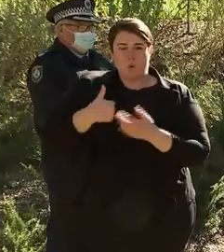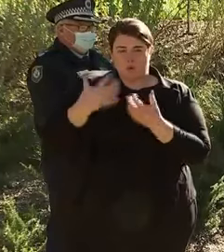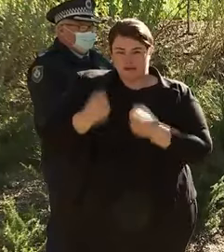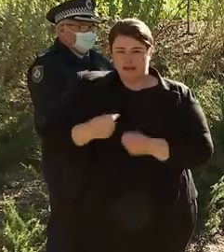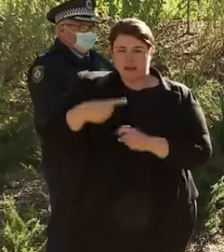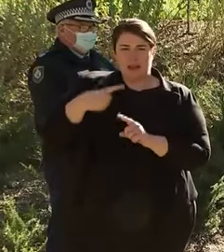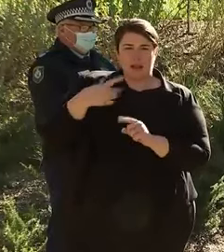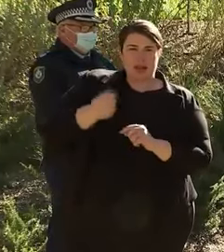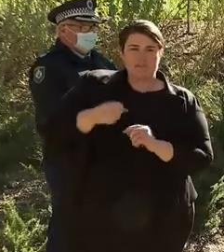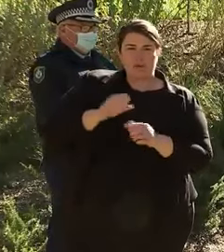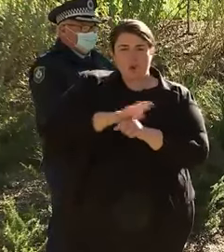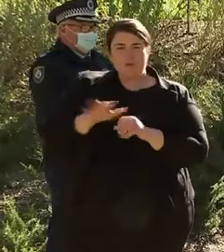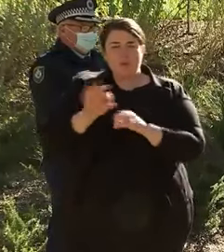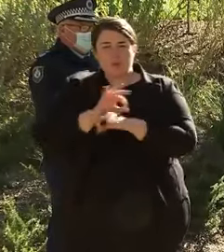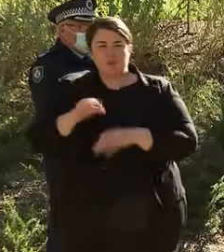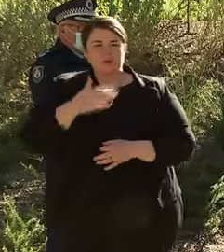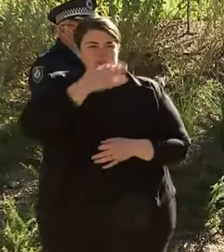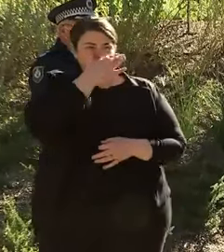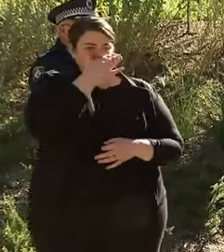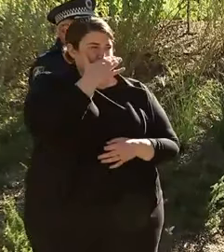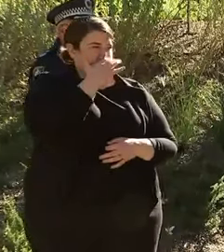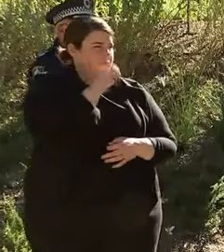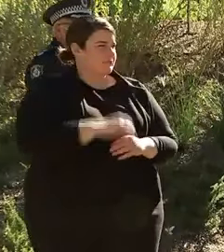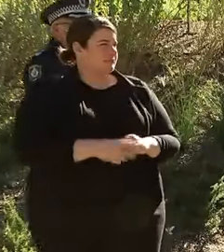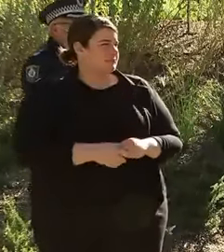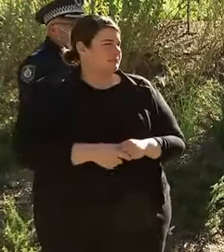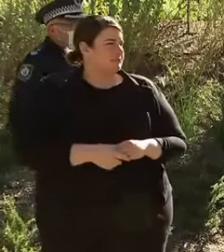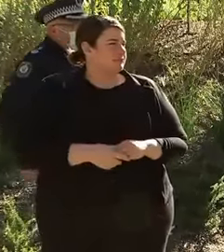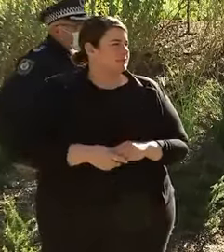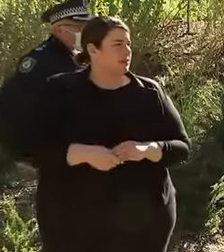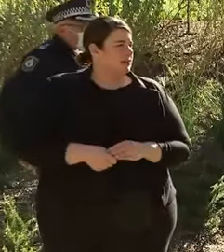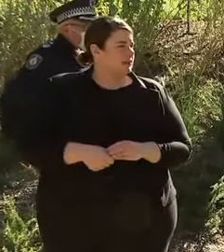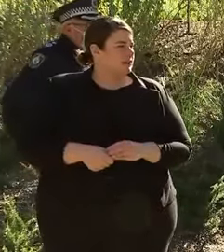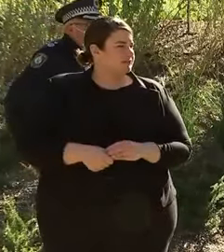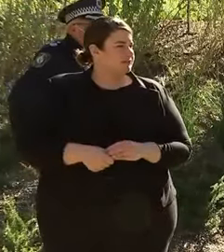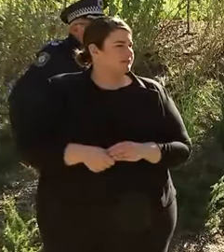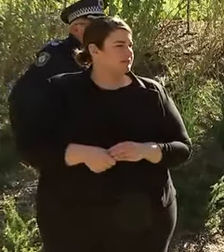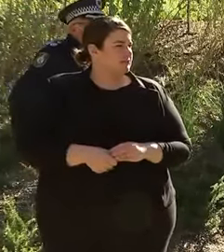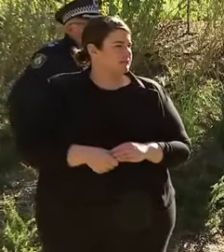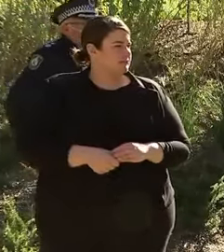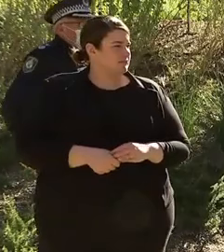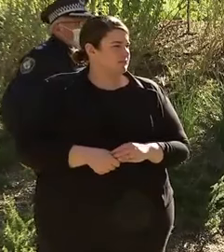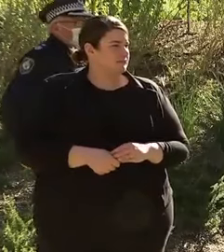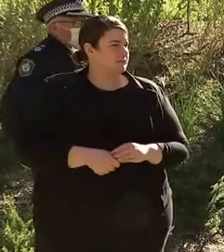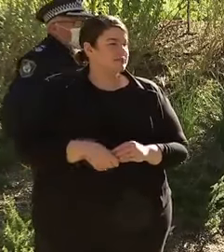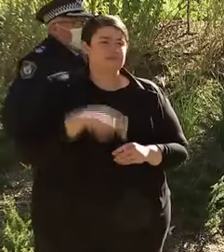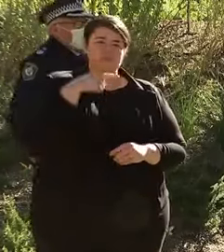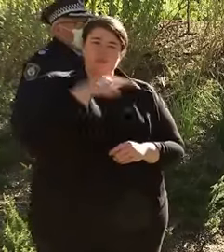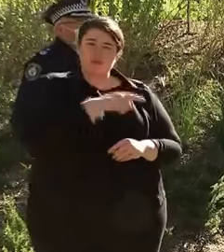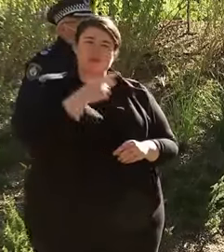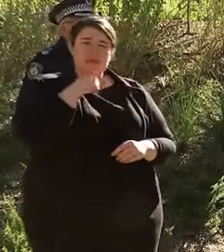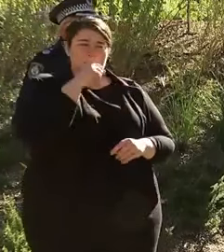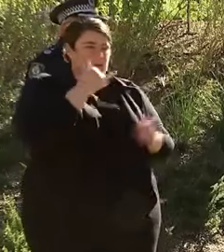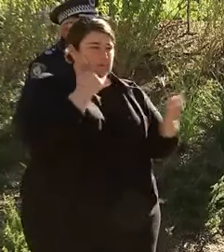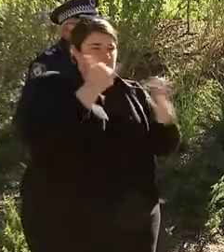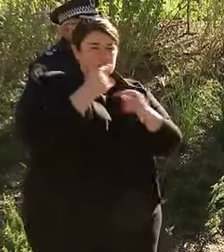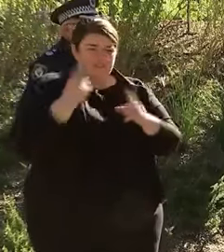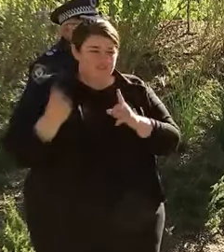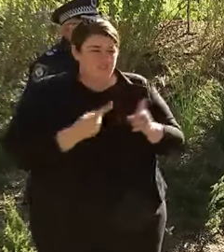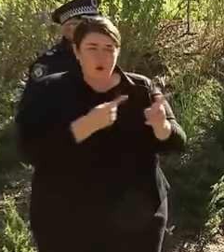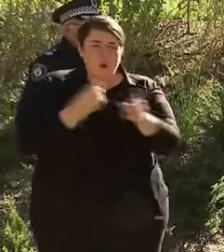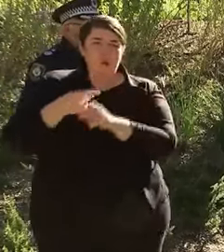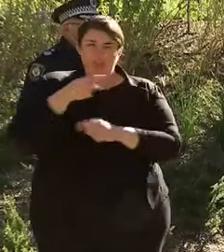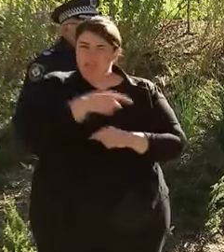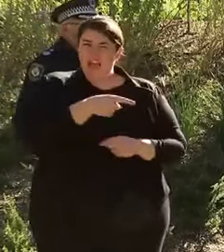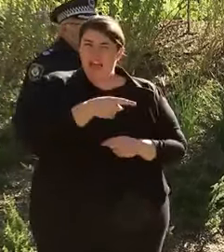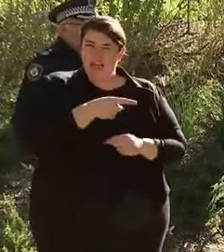back. Premier, I thought you were saying on contact traces. Were you saying that our contact traces were overwhelmed before the lockdown was announced yesterday?